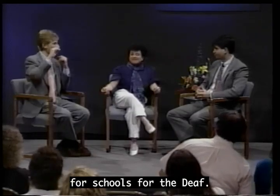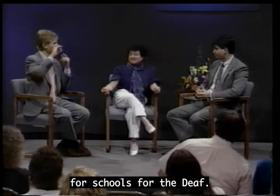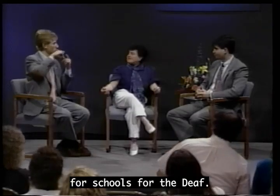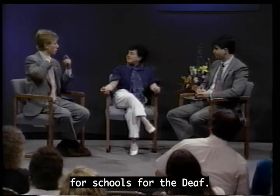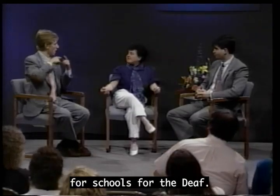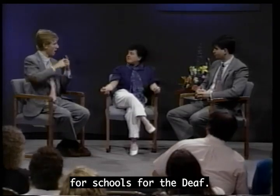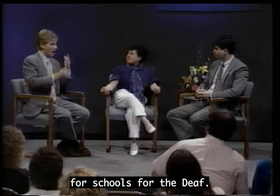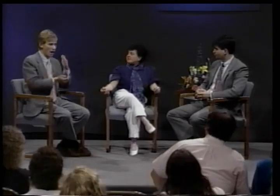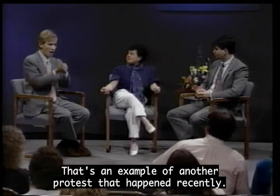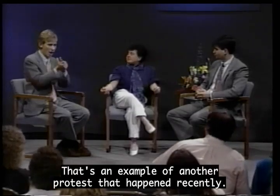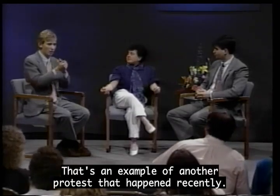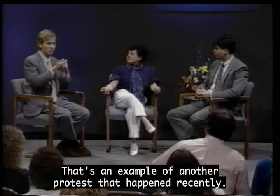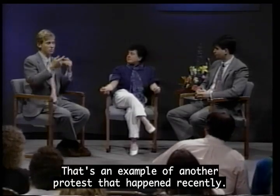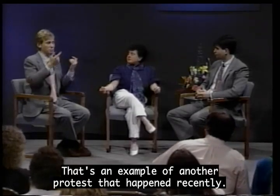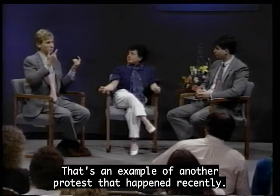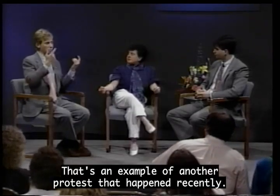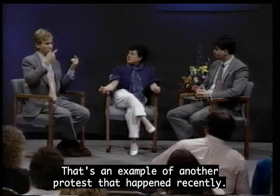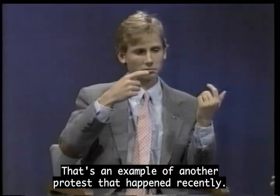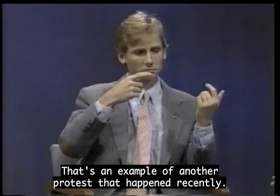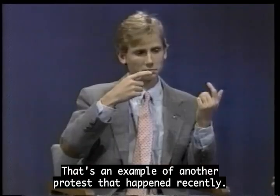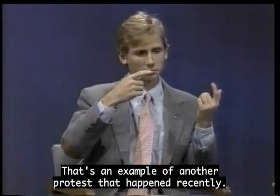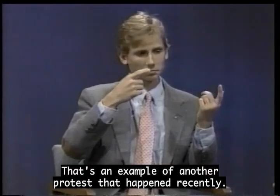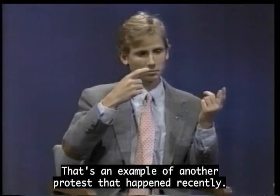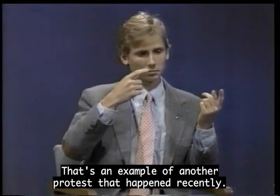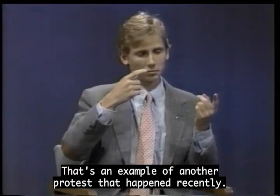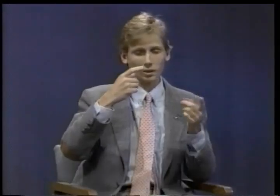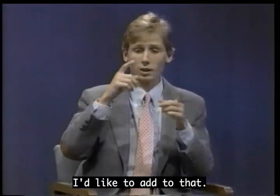happened recently. I'd like to add to that.